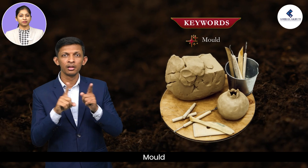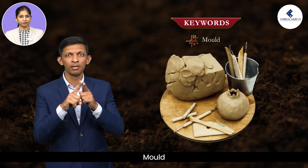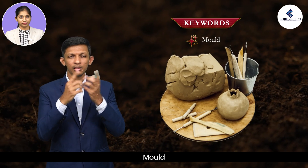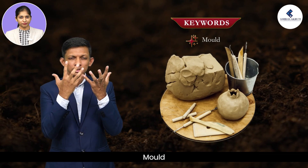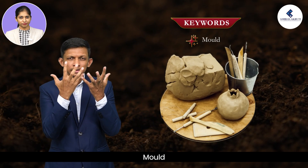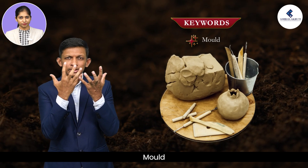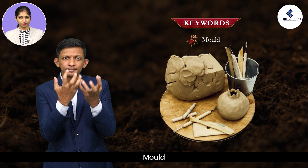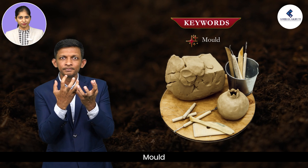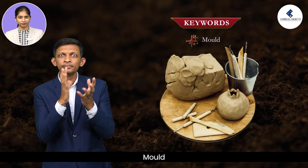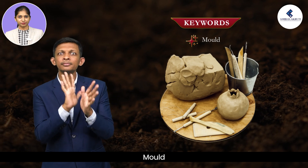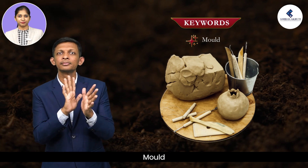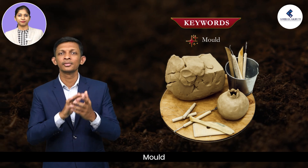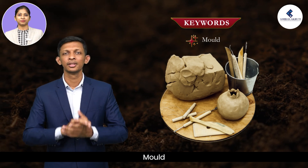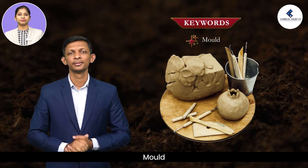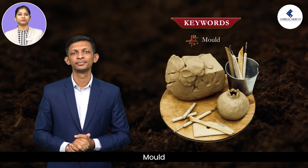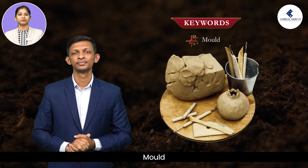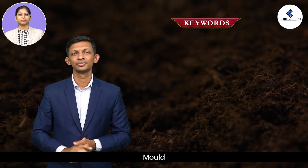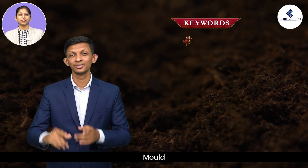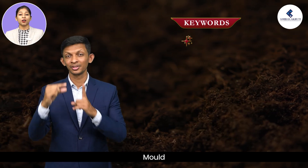mold,